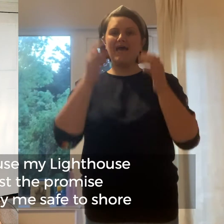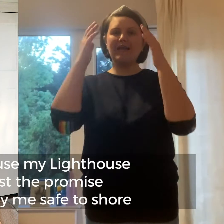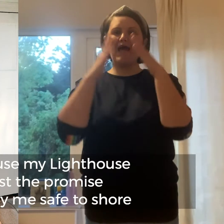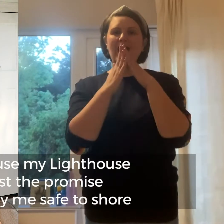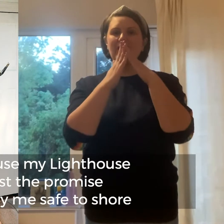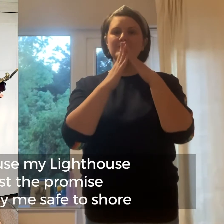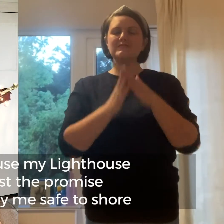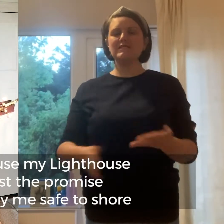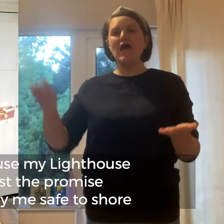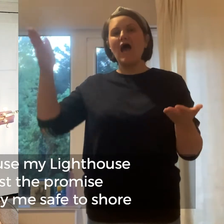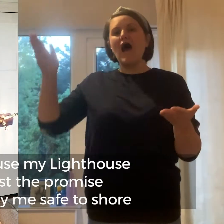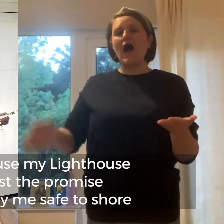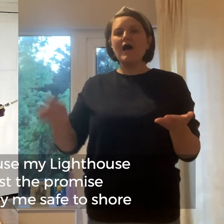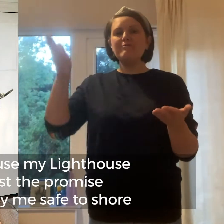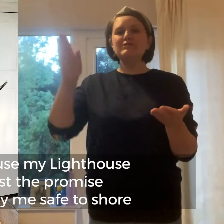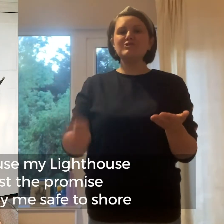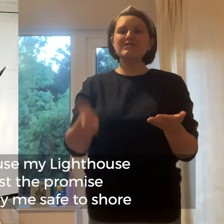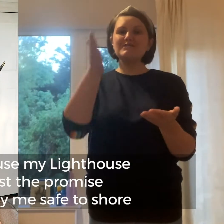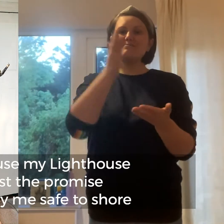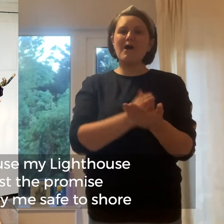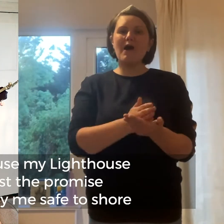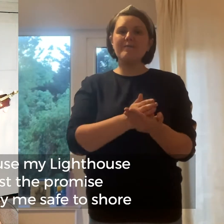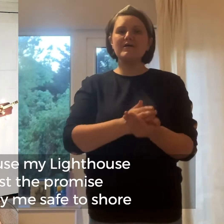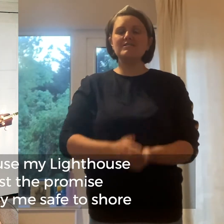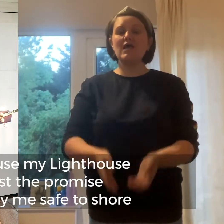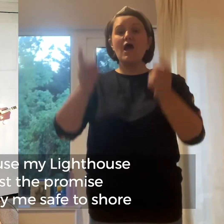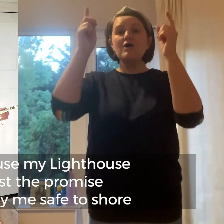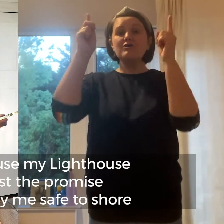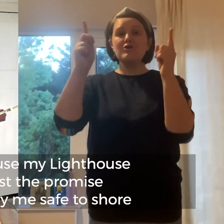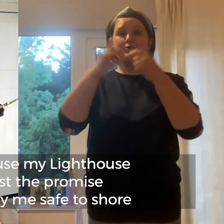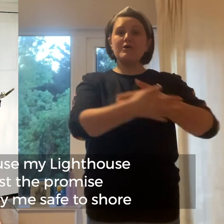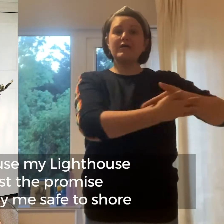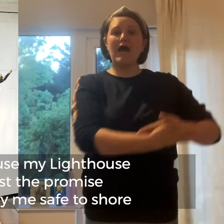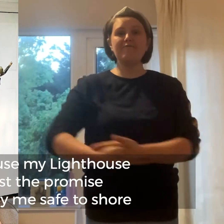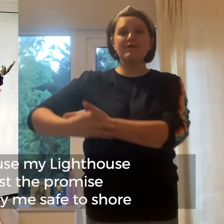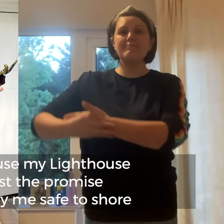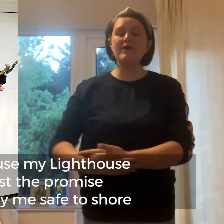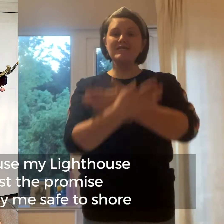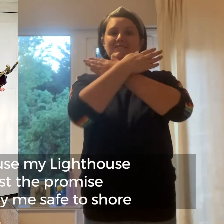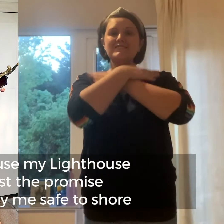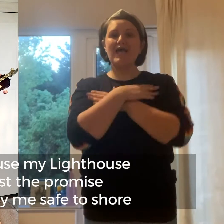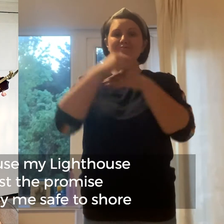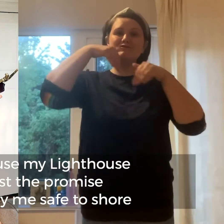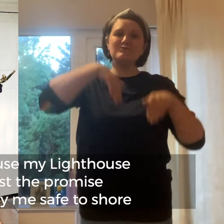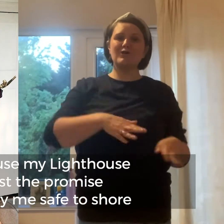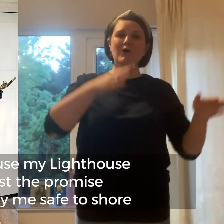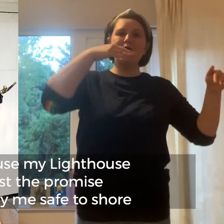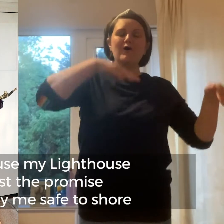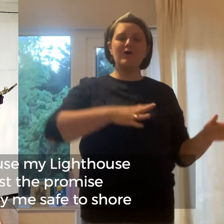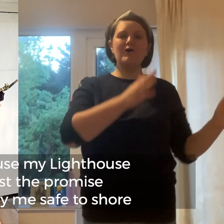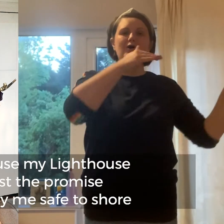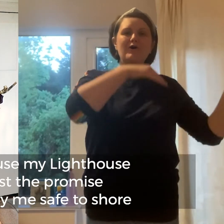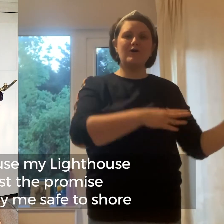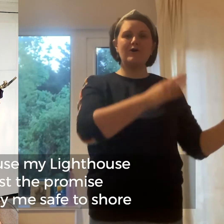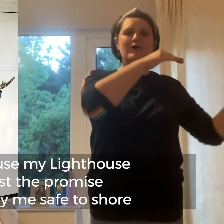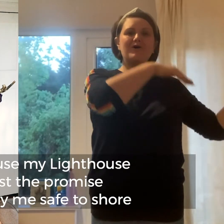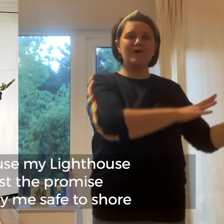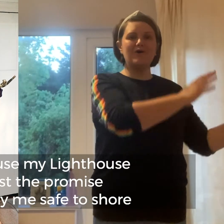my lighthouse, and I will trust the promise. You will carry me safe to